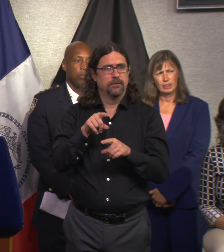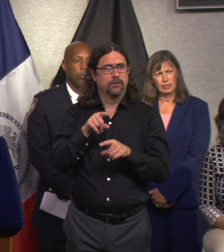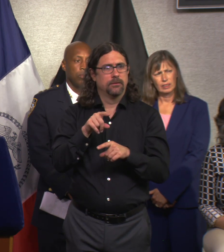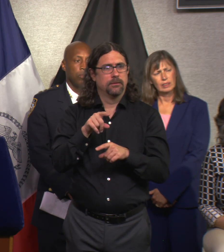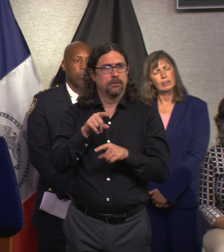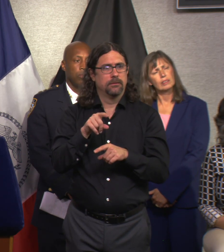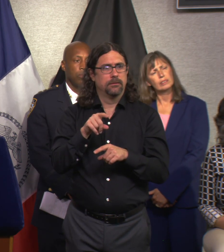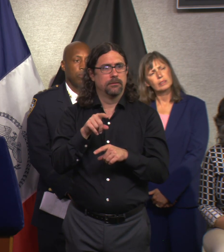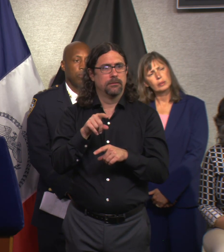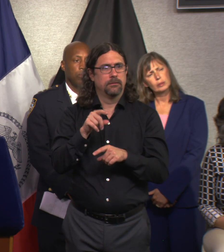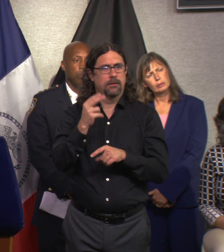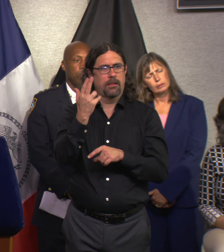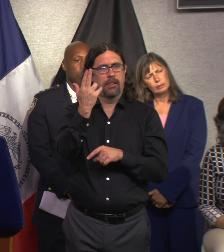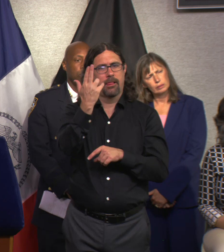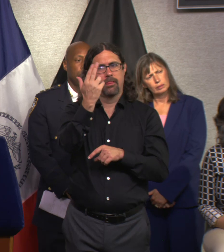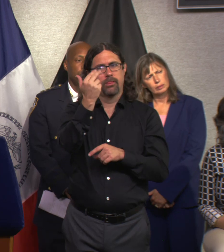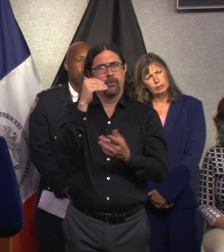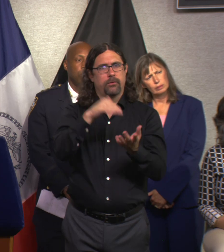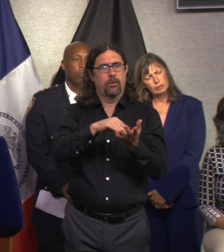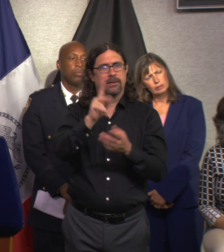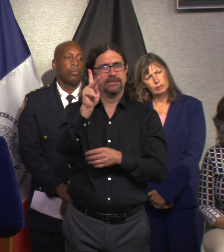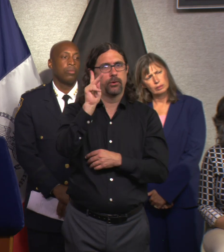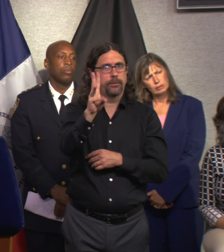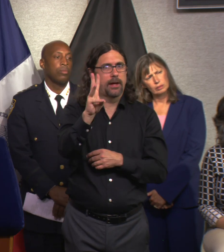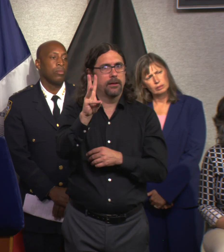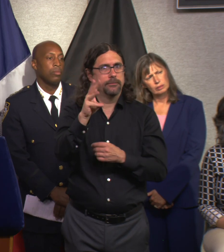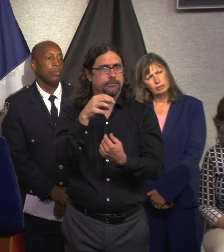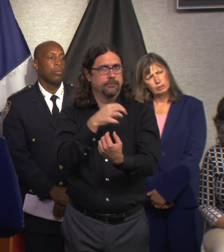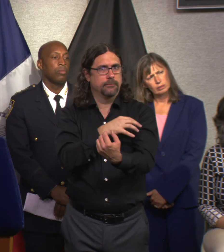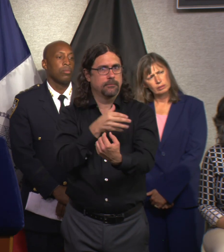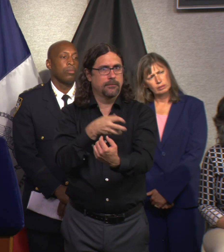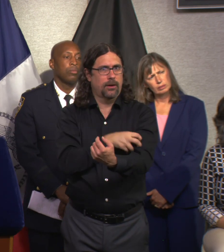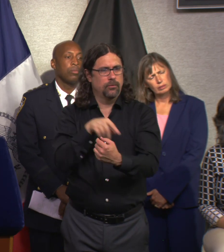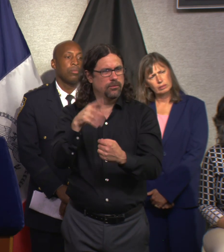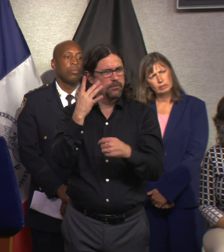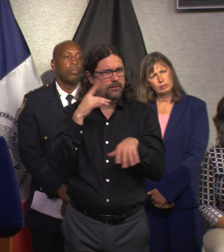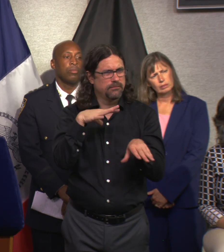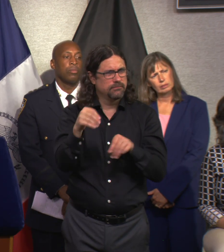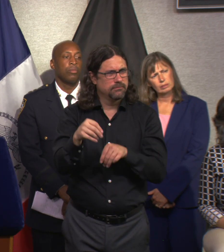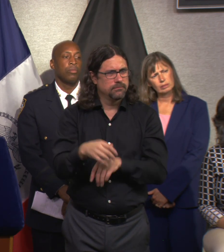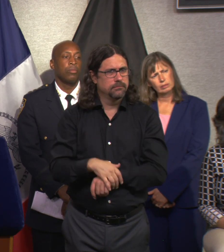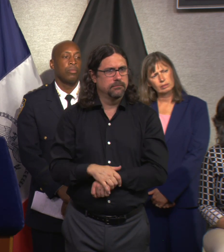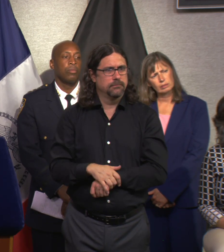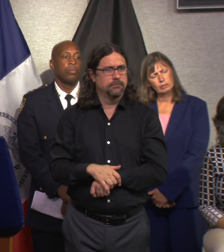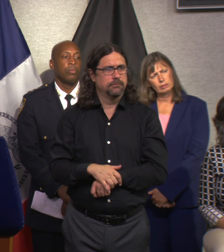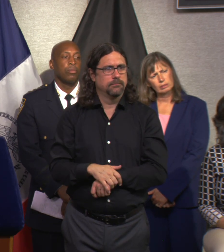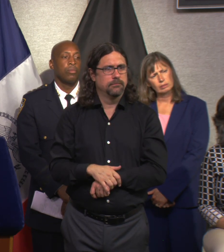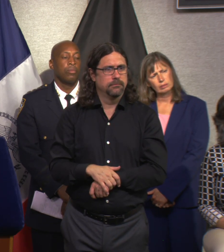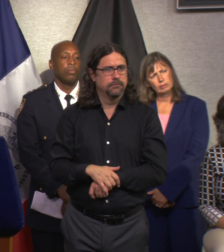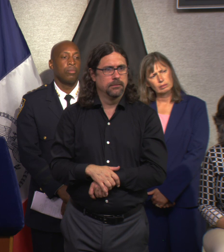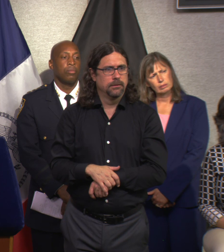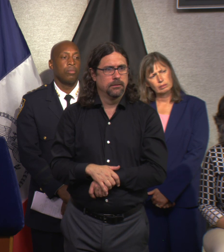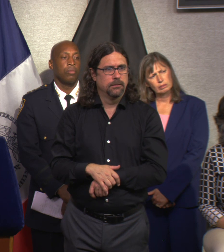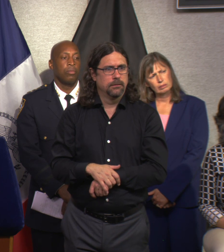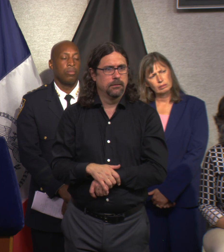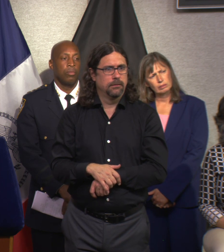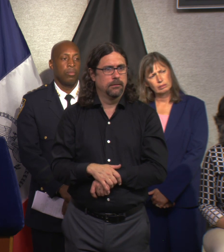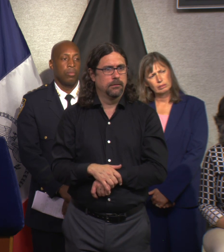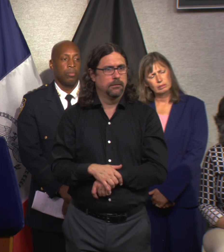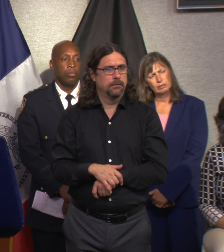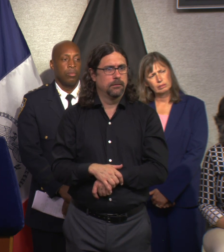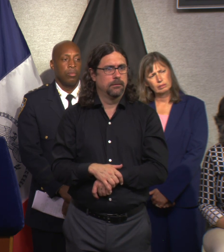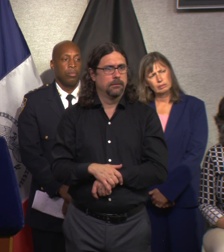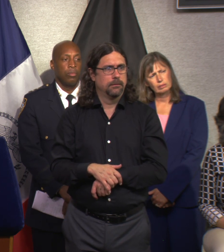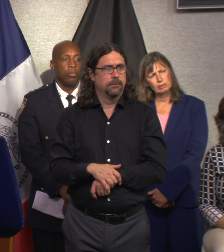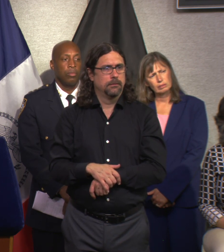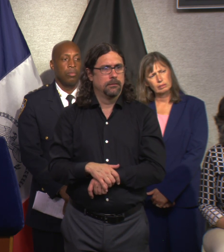If something like what happened this past Saturday happens again, does the city have a contingency? Let's say it happens, I know this is hypothetical, but